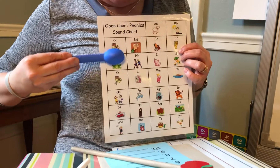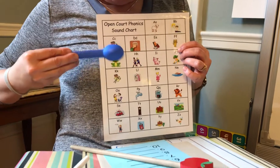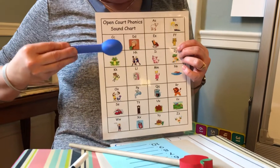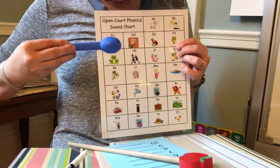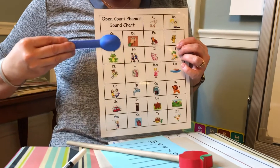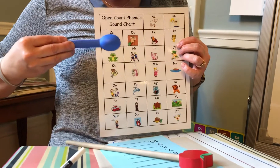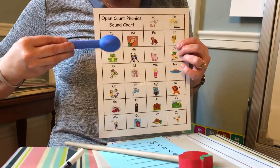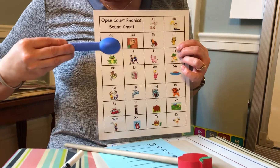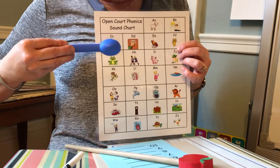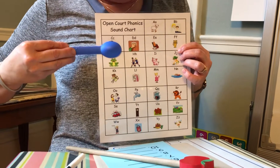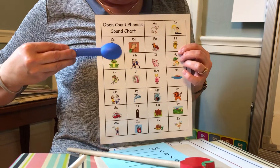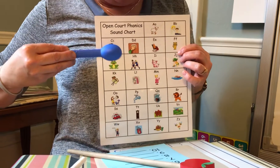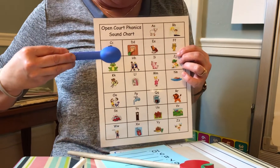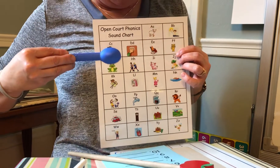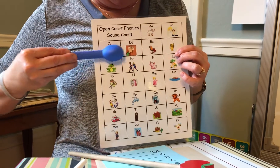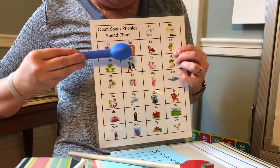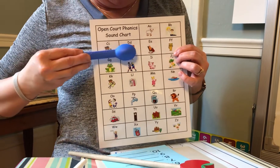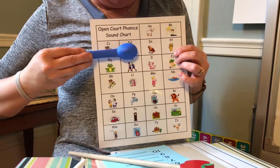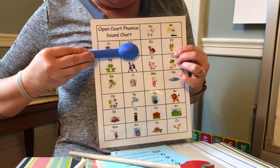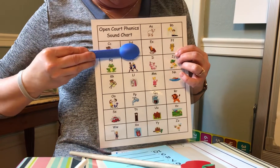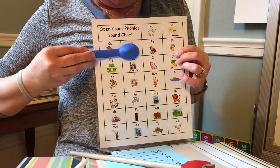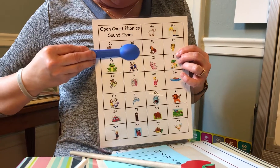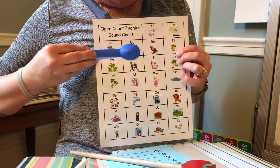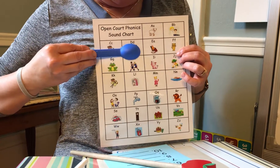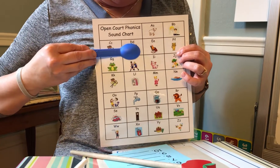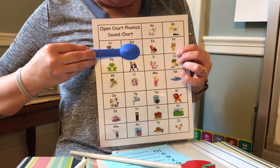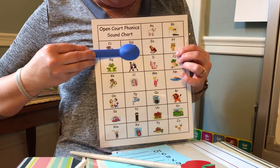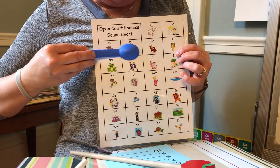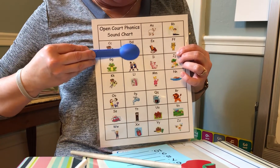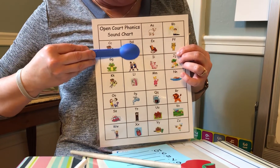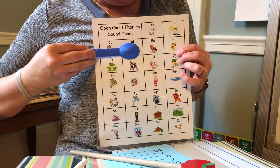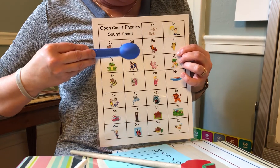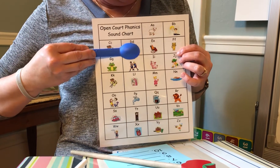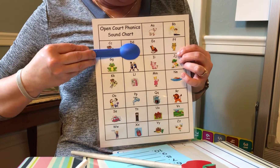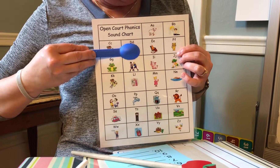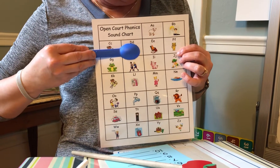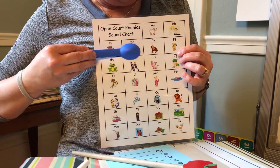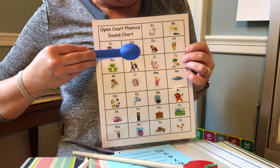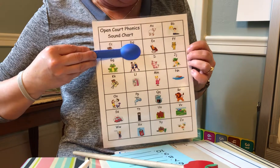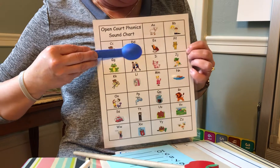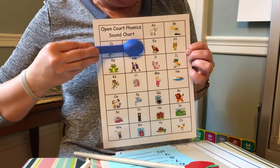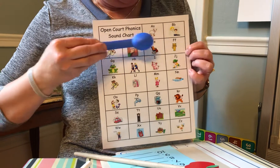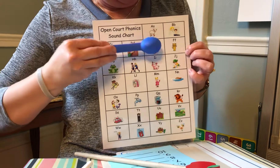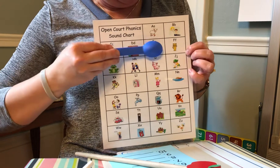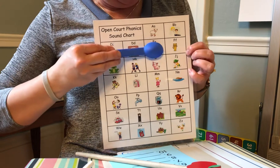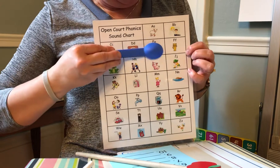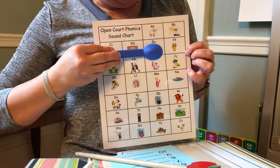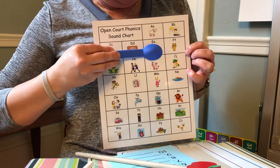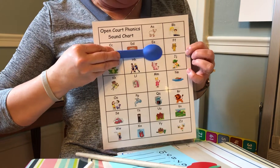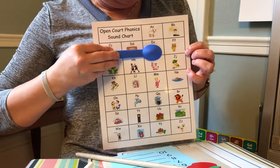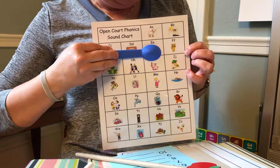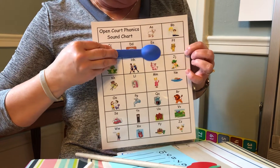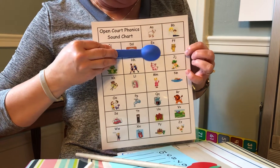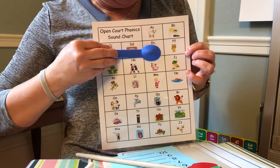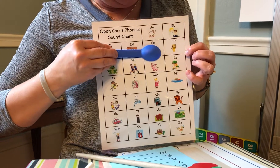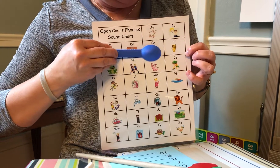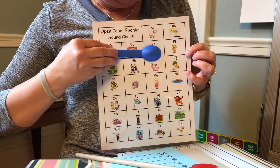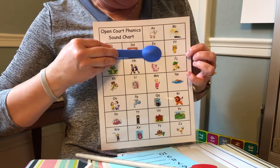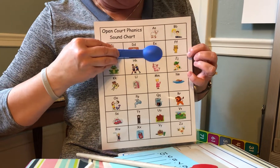C says K, D says D, E says